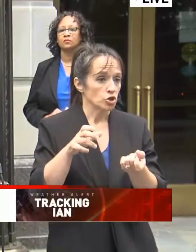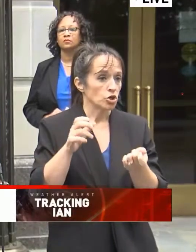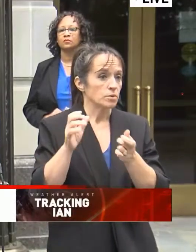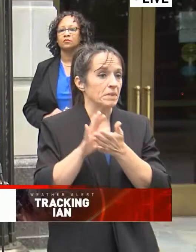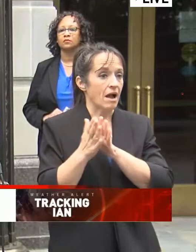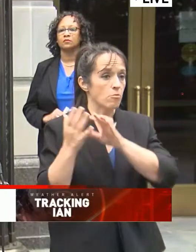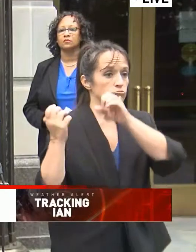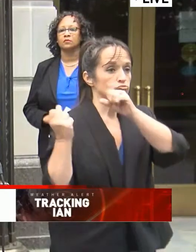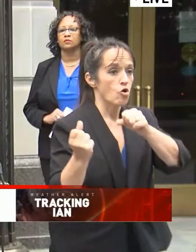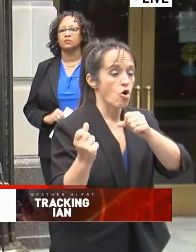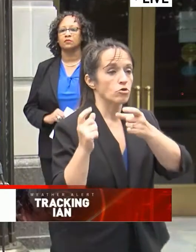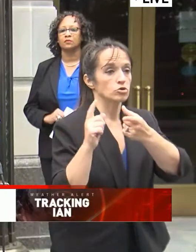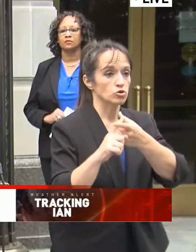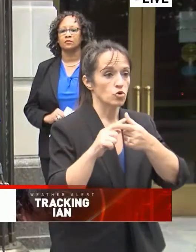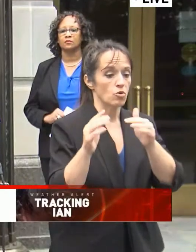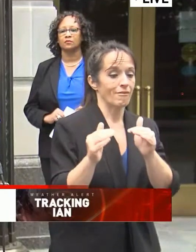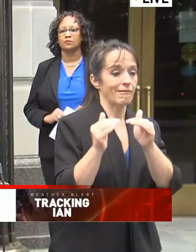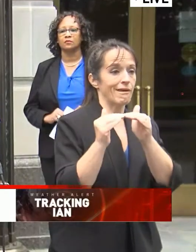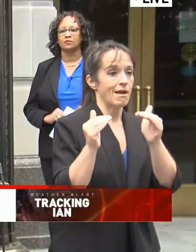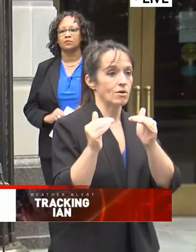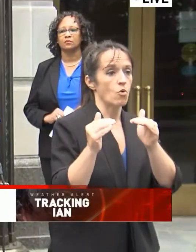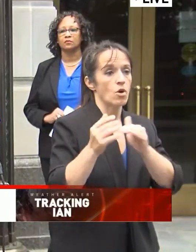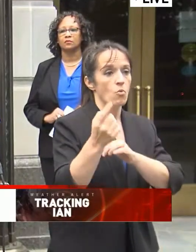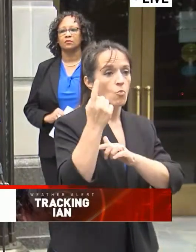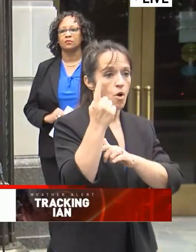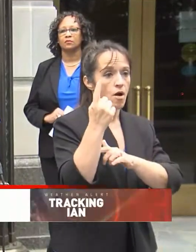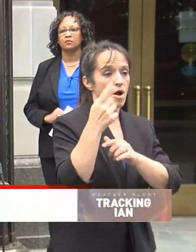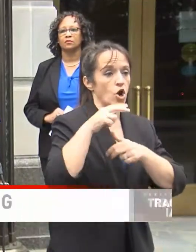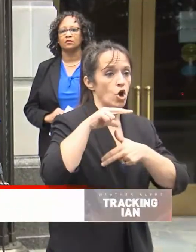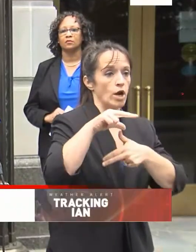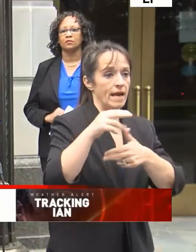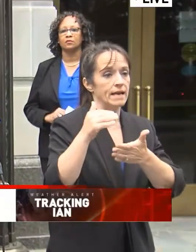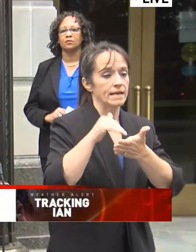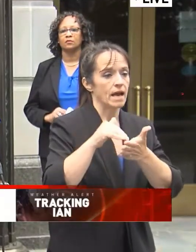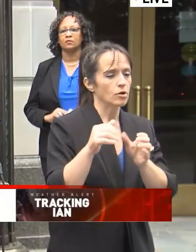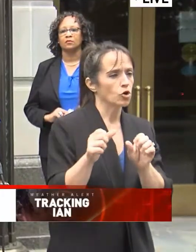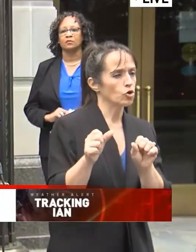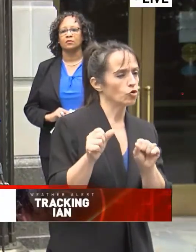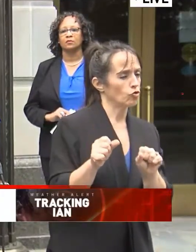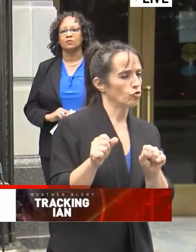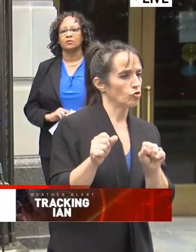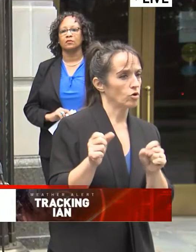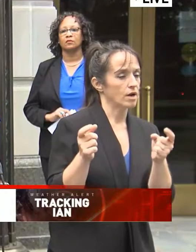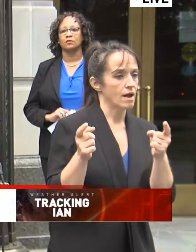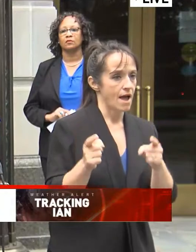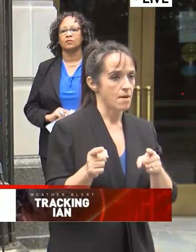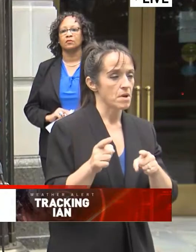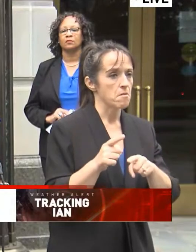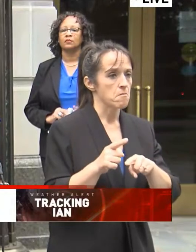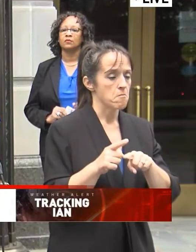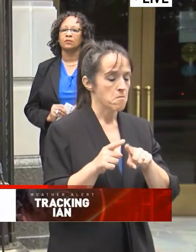again. But I would say that given the alignment of